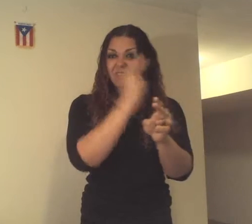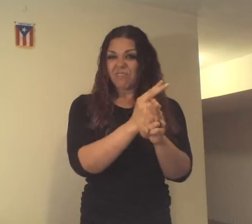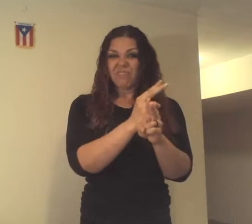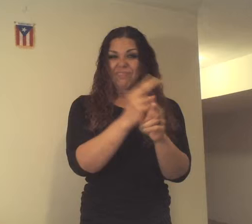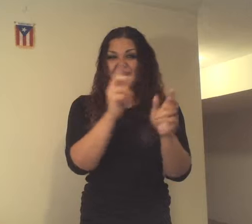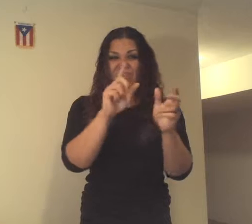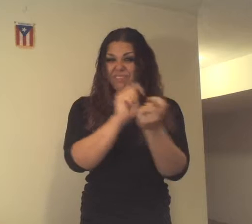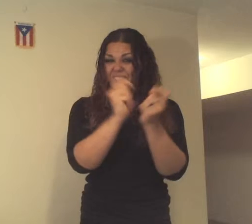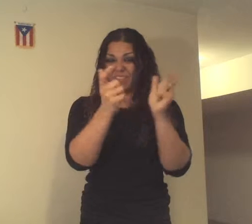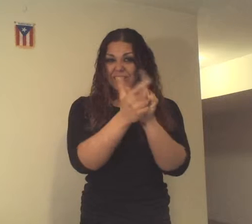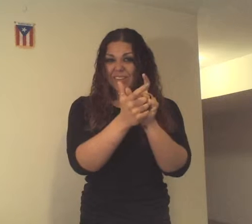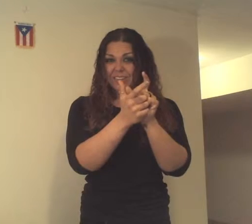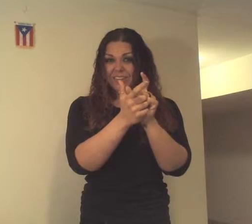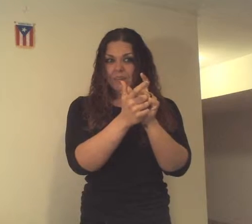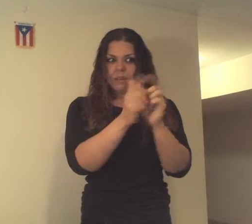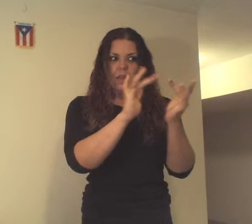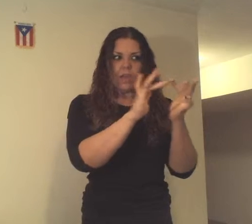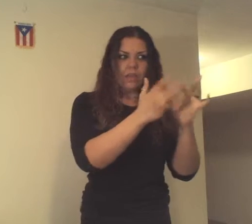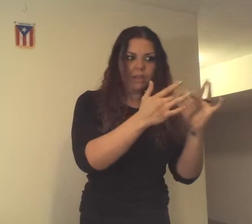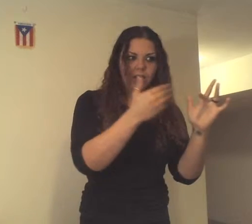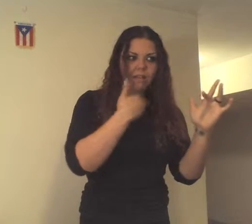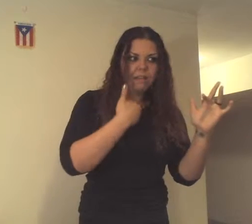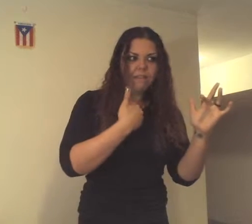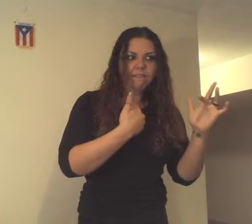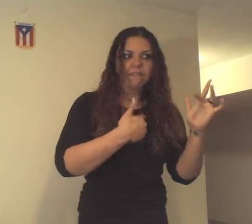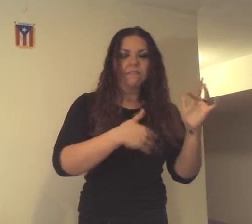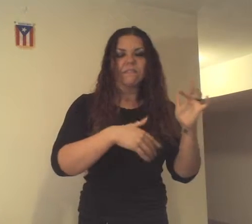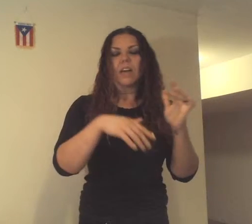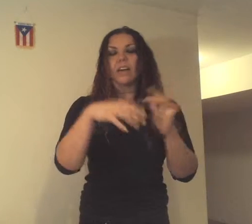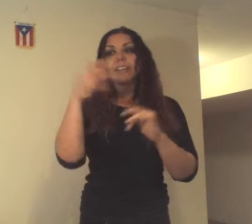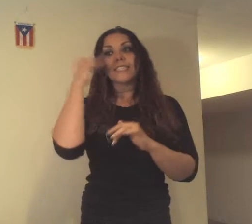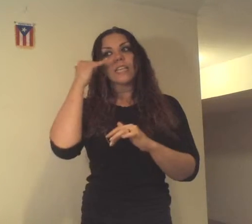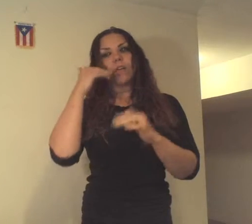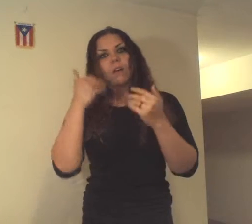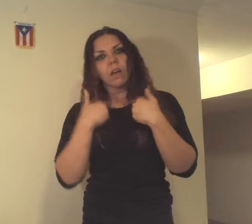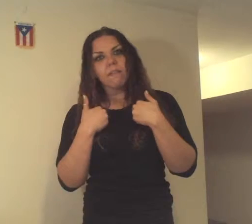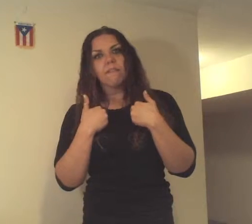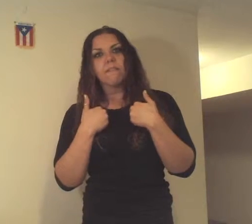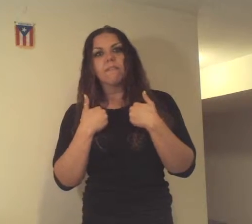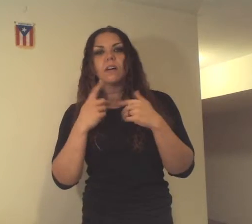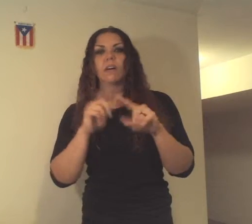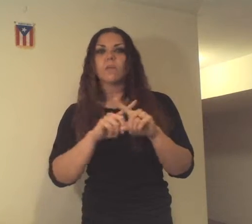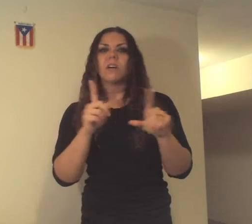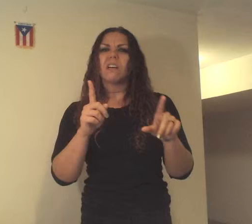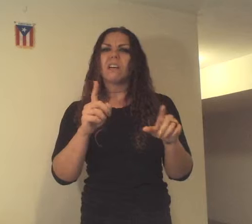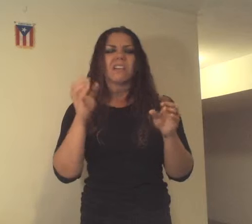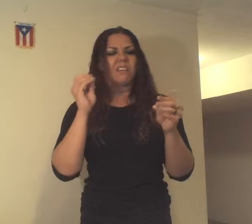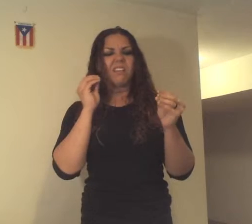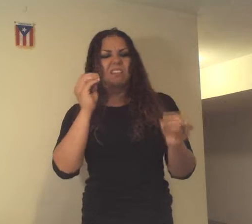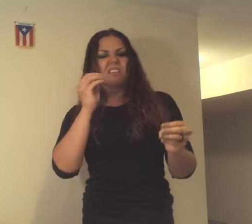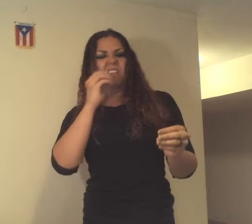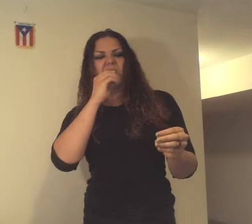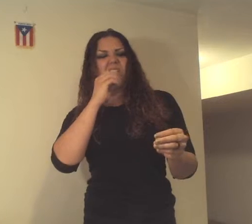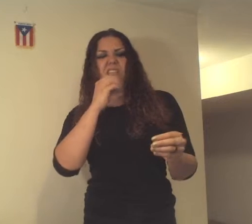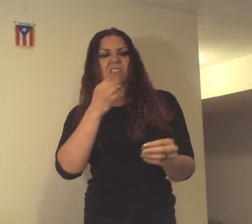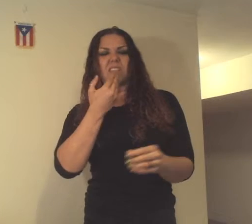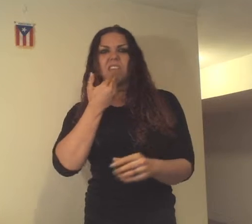page has translation, your cell phone has translation, but nothing that's good enough to teach